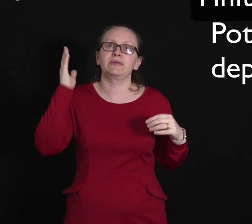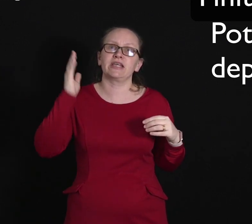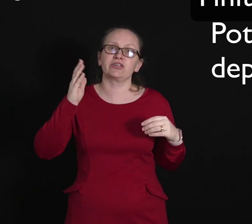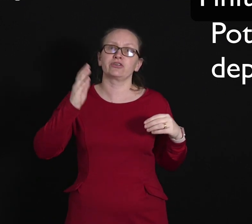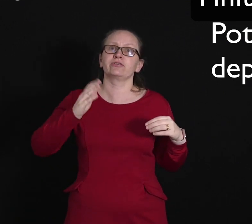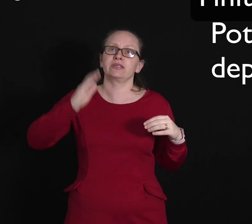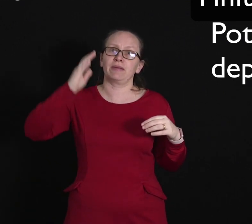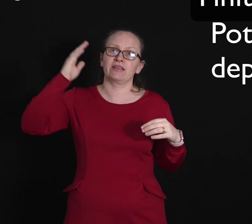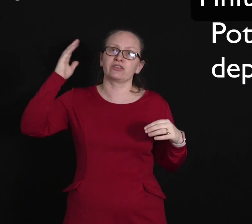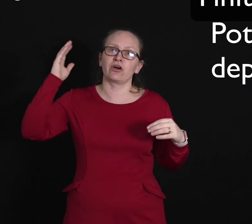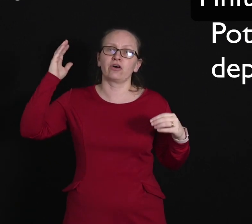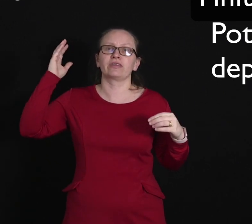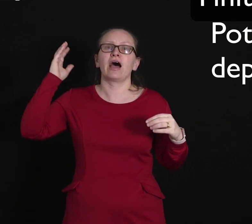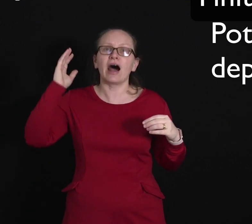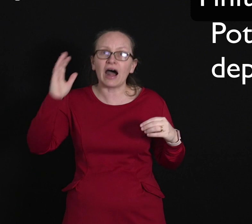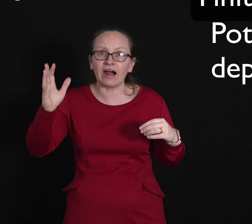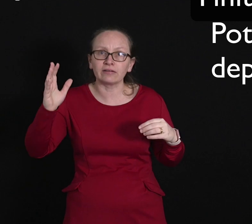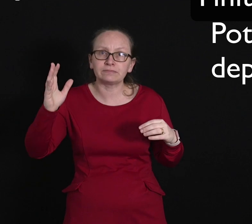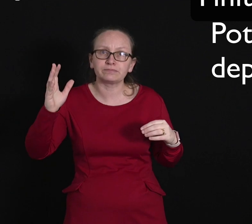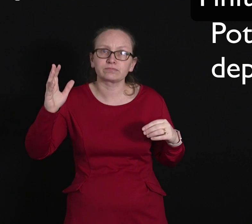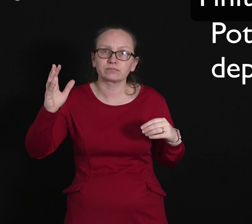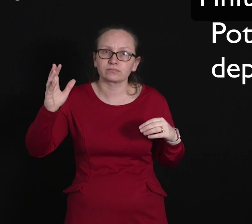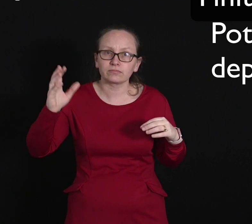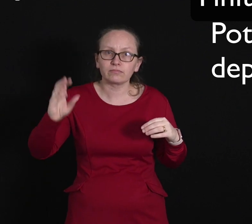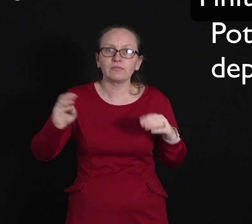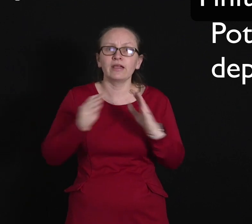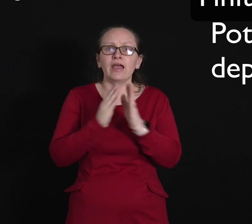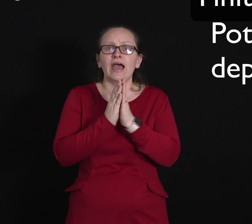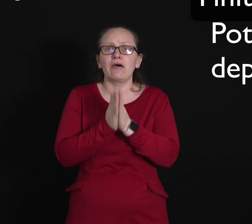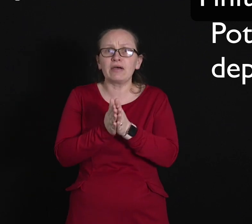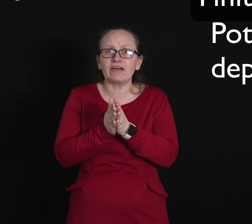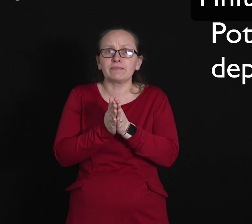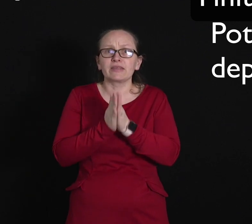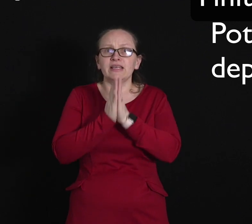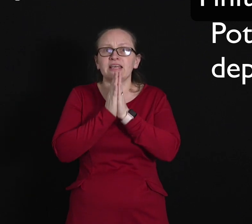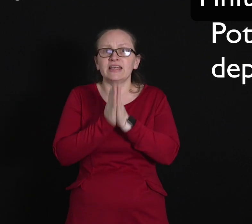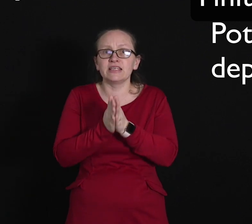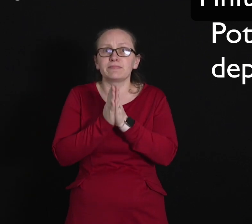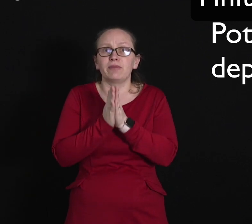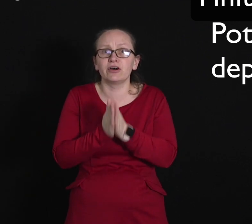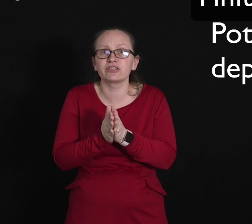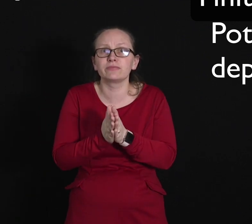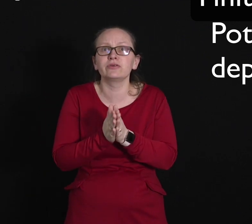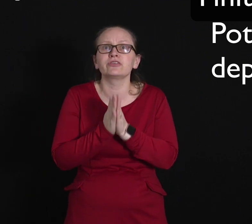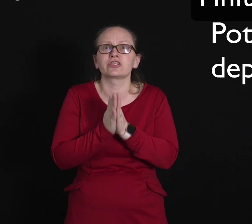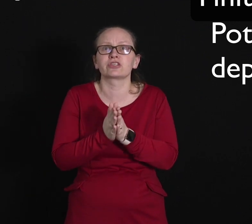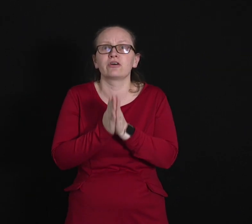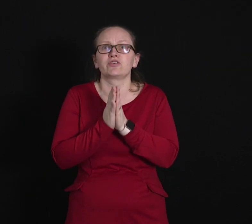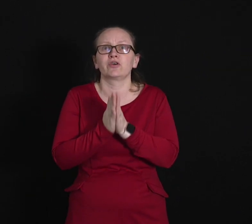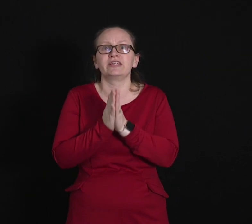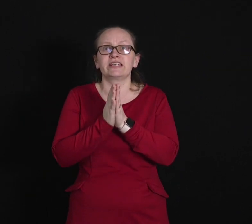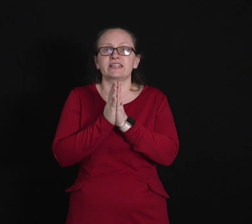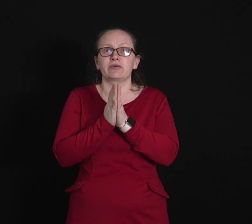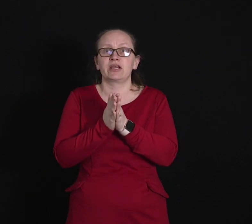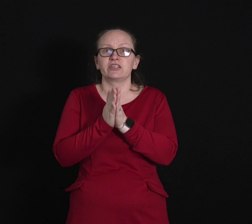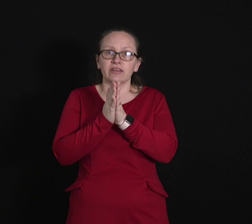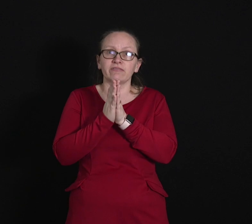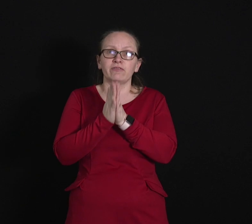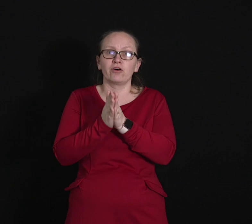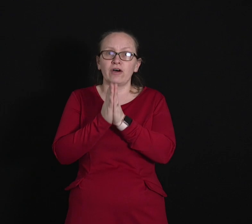potential depends on r. However it is possible to solve Schrodinger's equation for